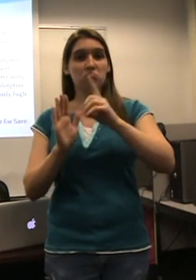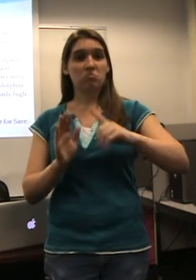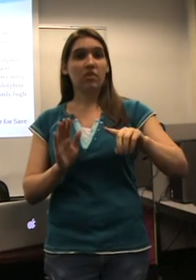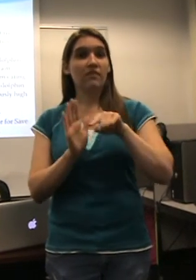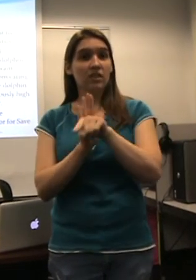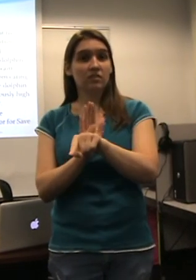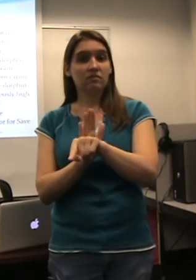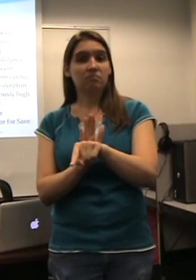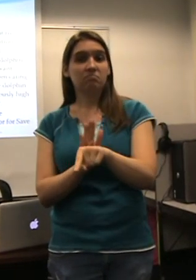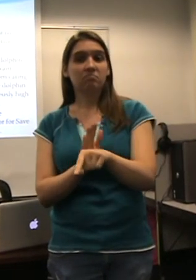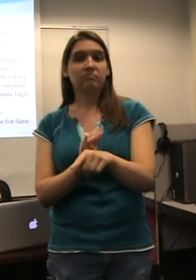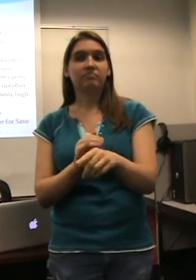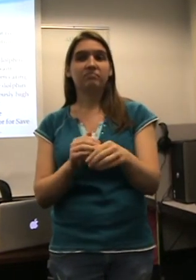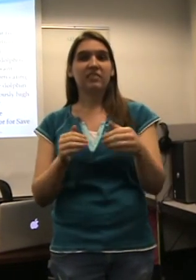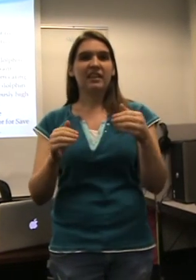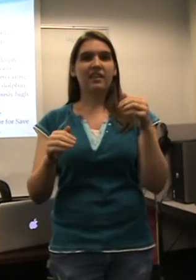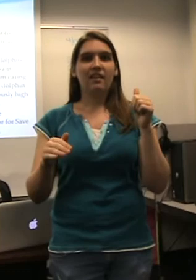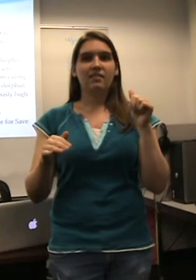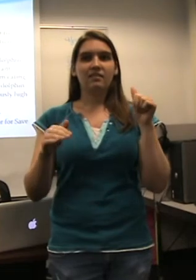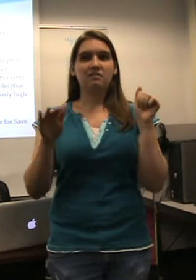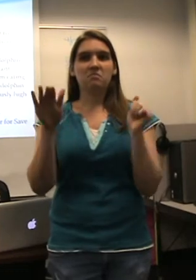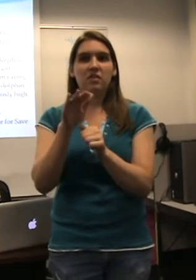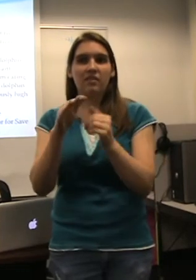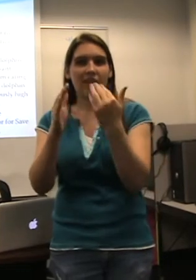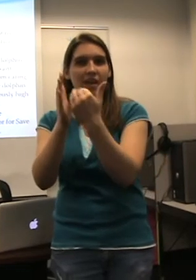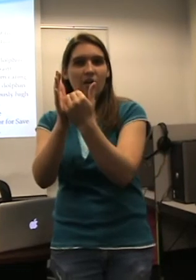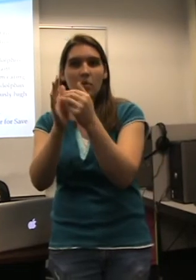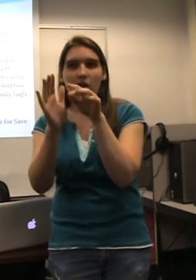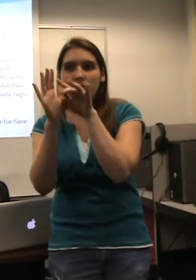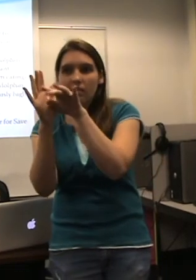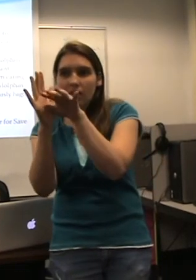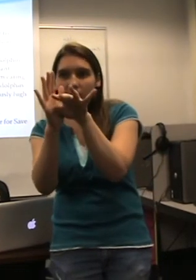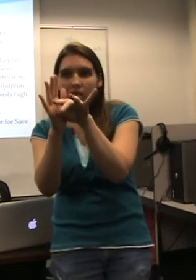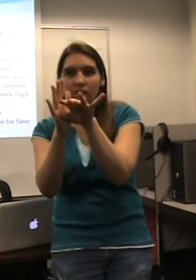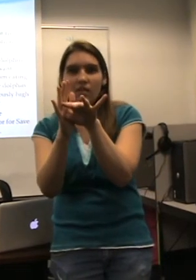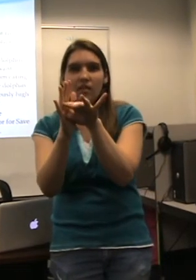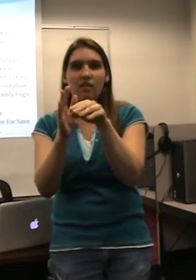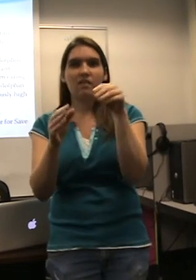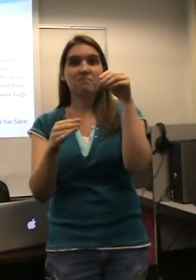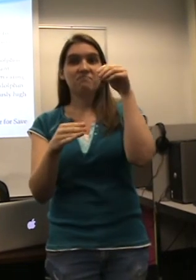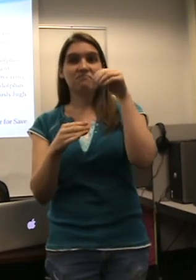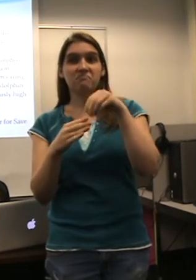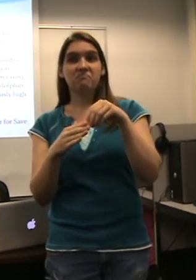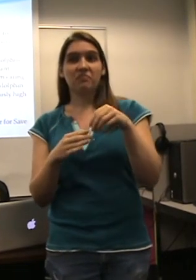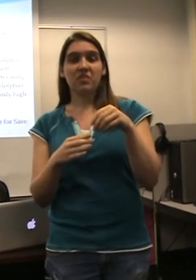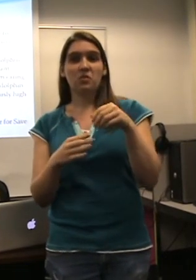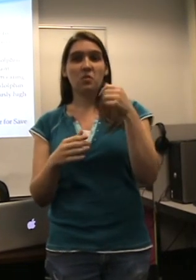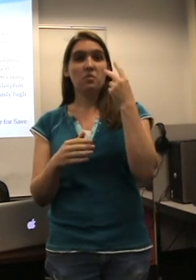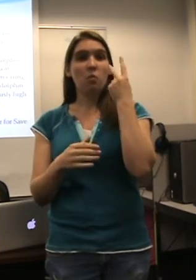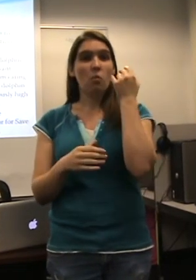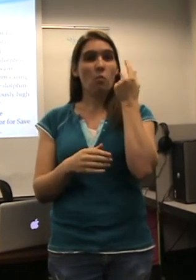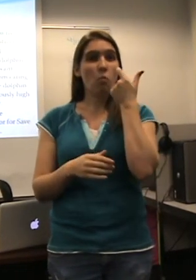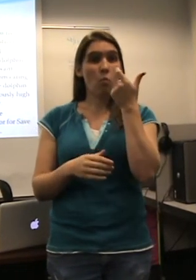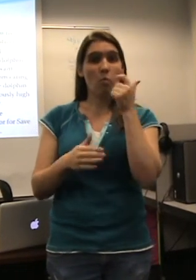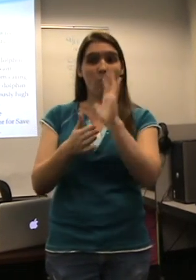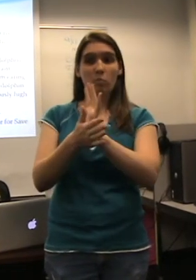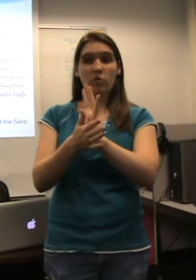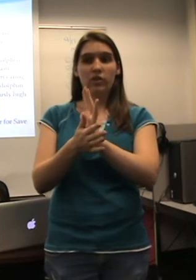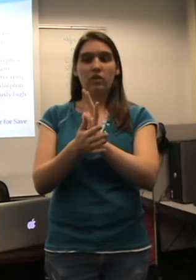and actually in the documentary you will see the dolphin slaughters themselves. It's